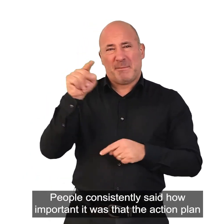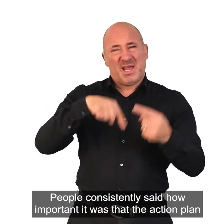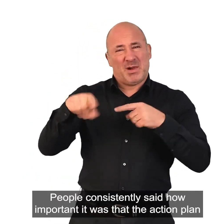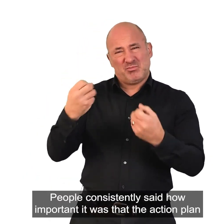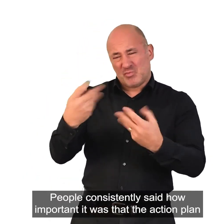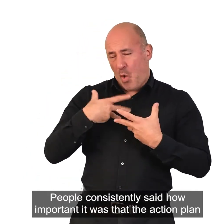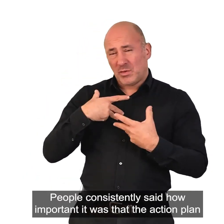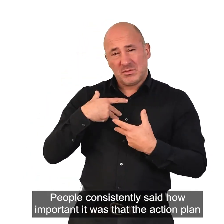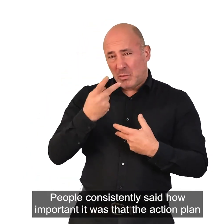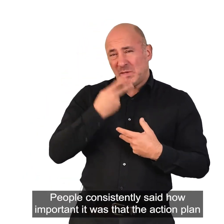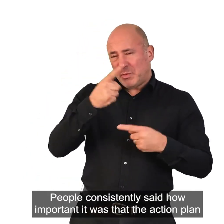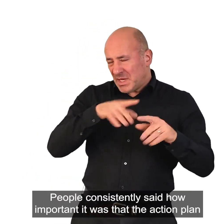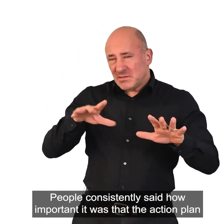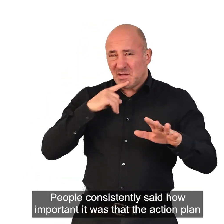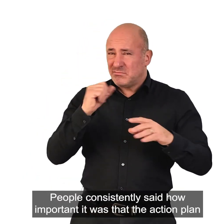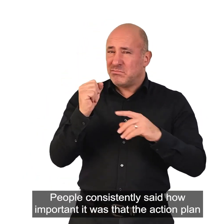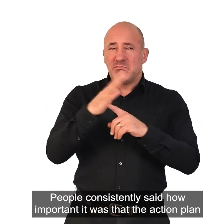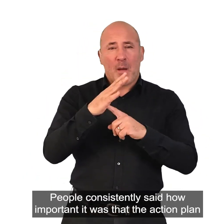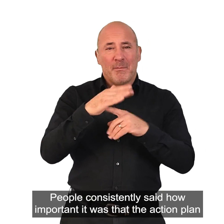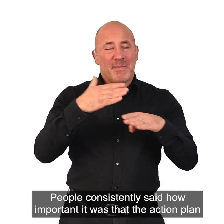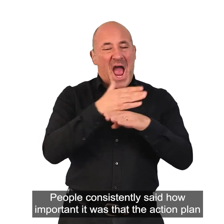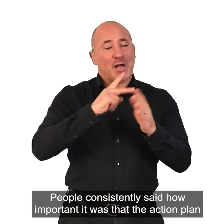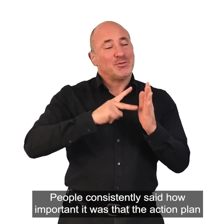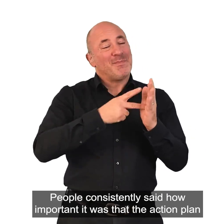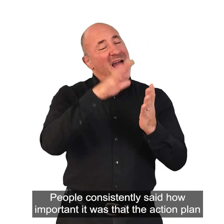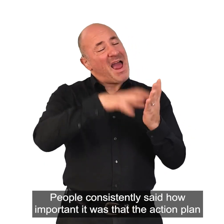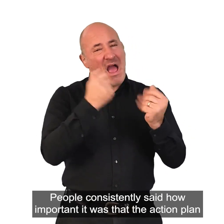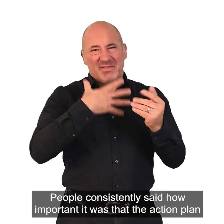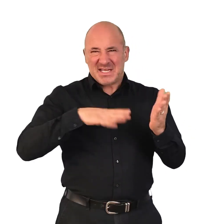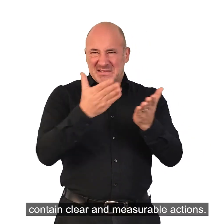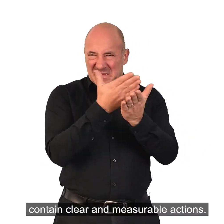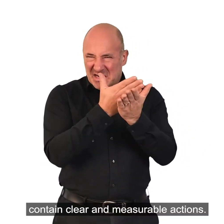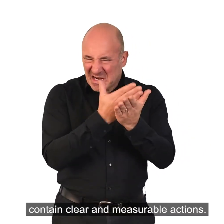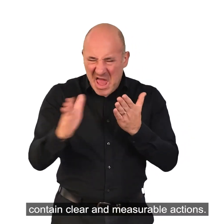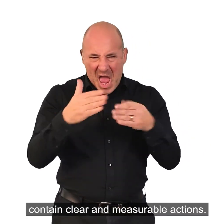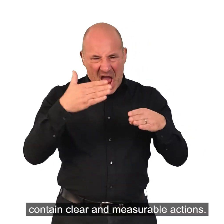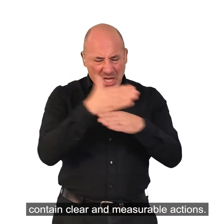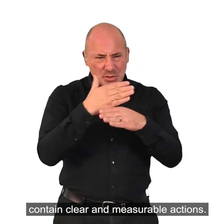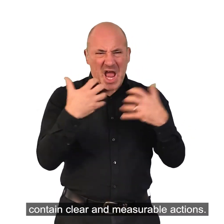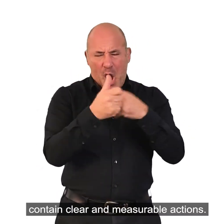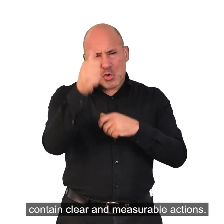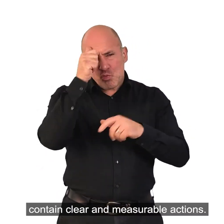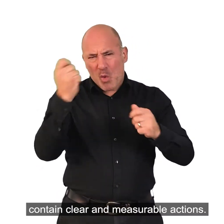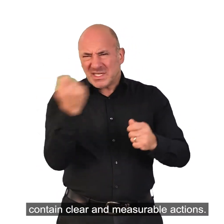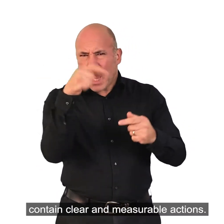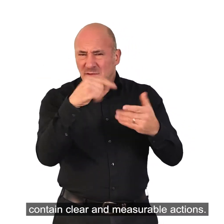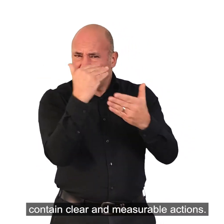People consistently said how important it was that the action plan contain clear and measurable